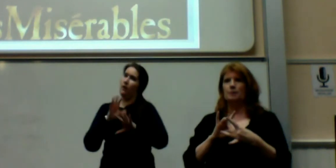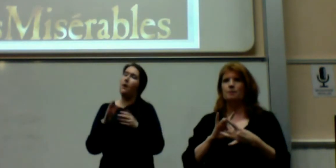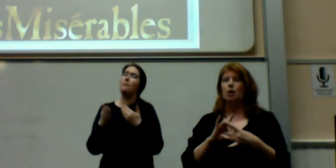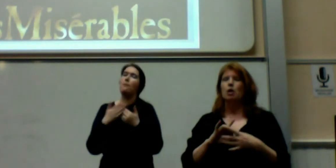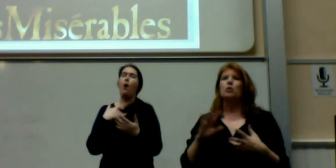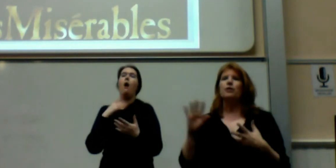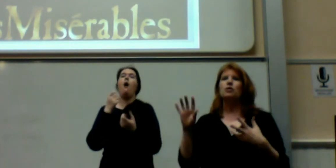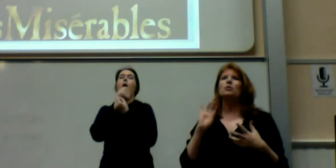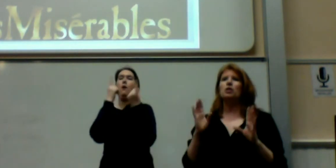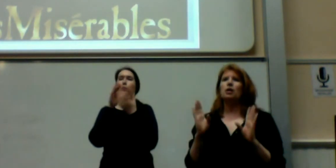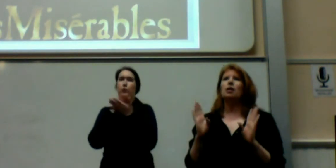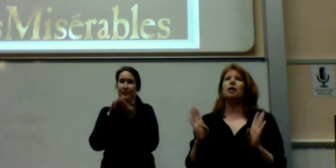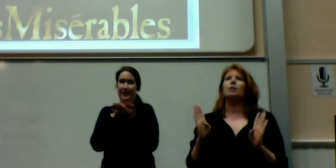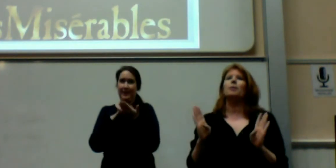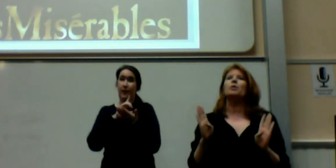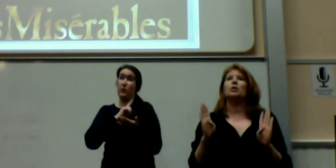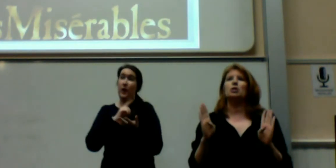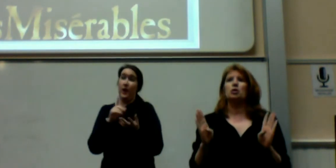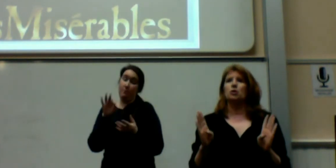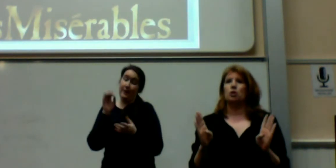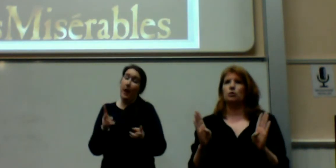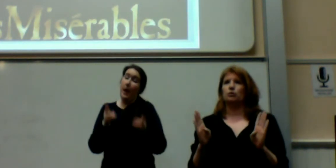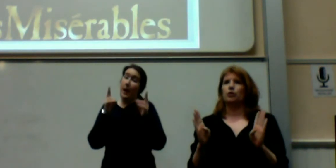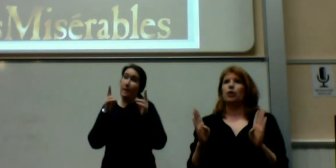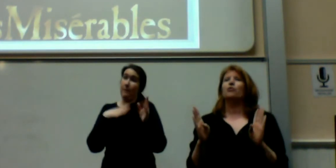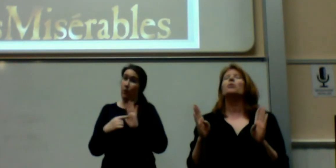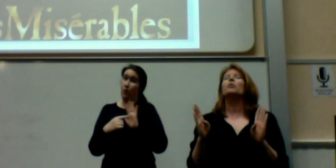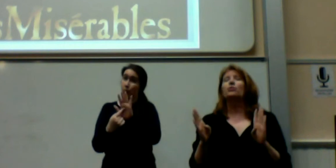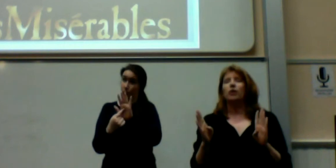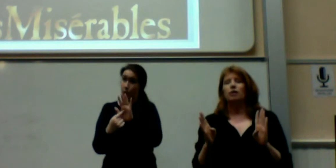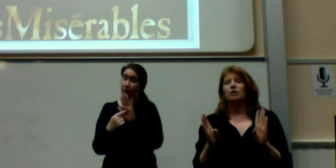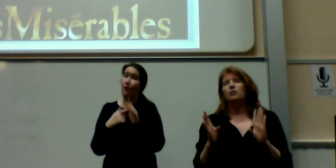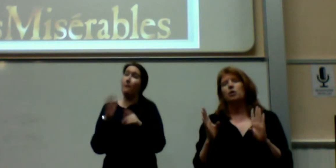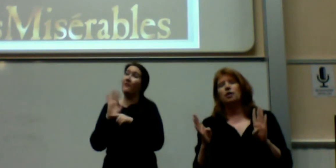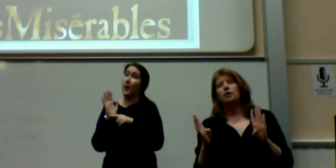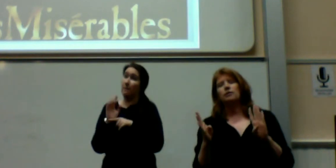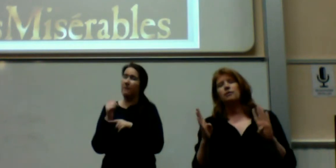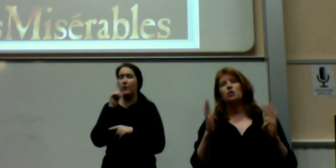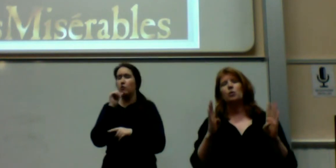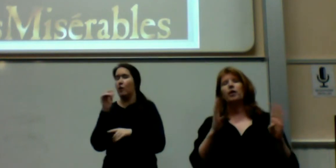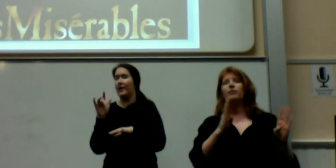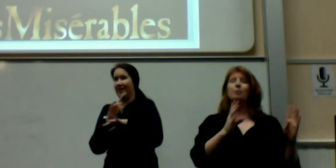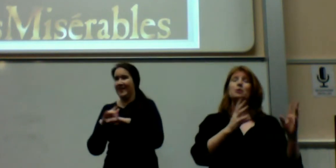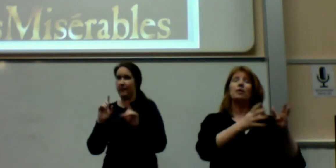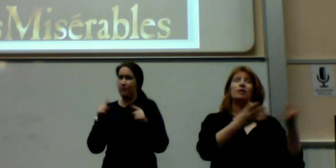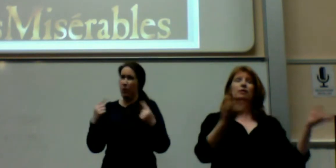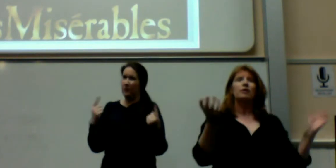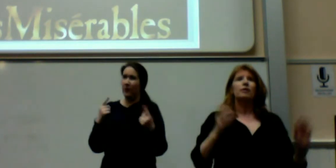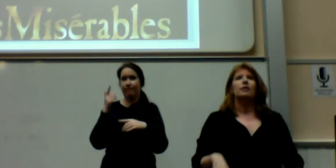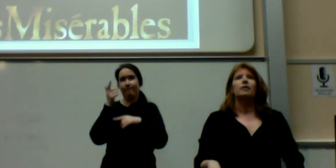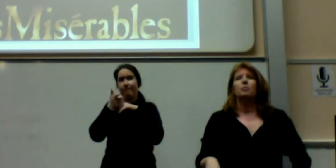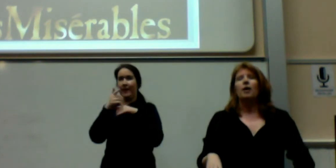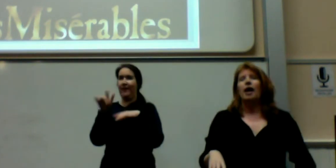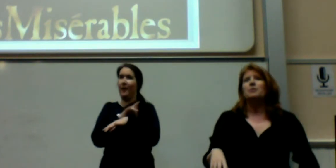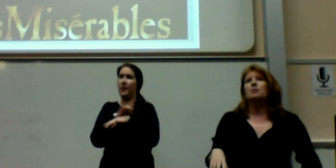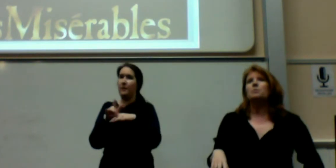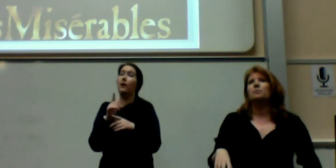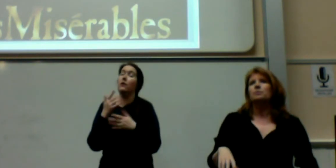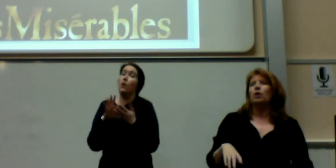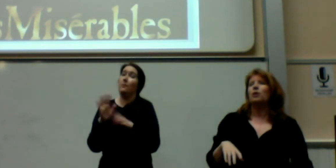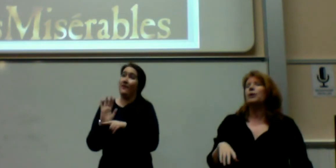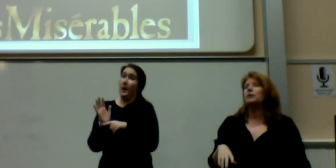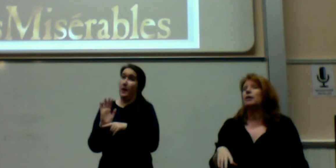identifiable way. So I've chosen a clip I'm going to show you from the movie. Unfortunately, there's no way of capturing the,